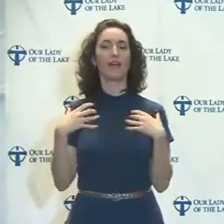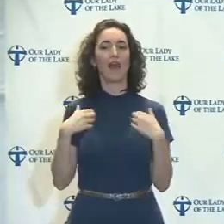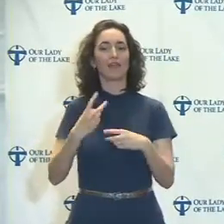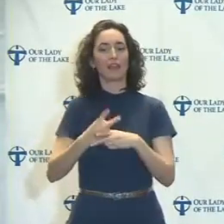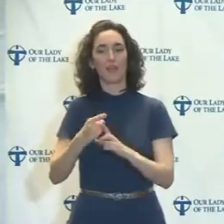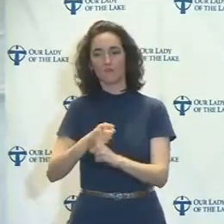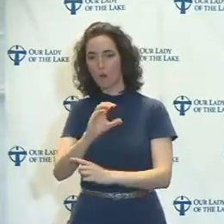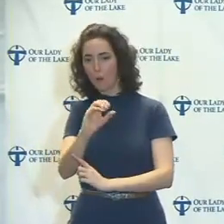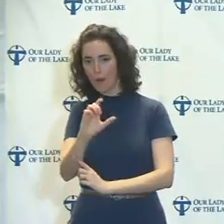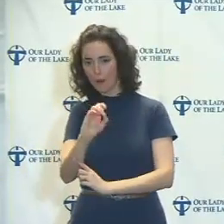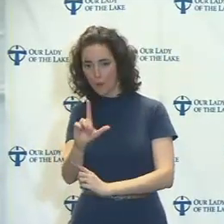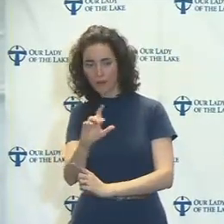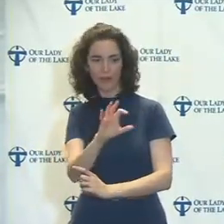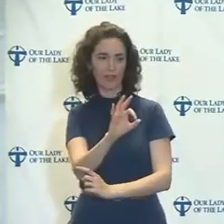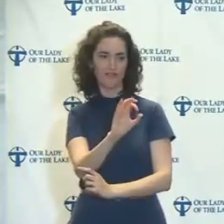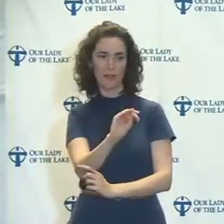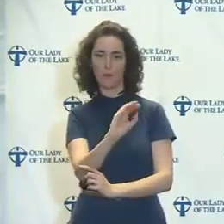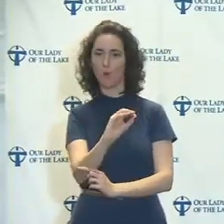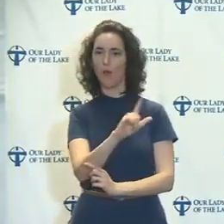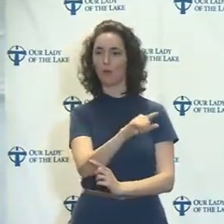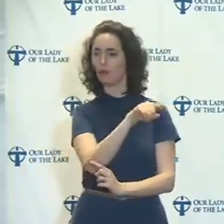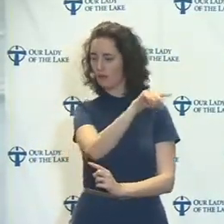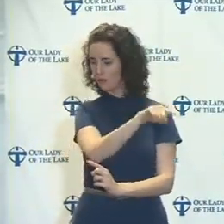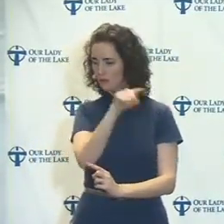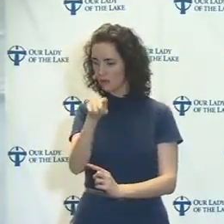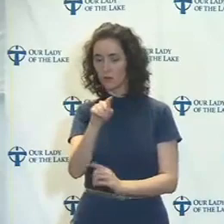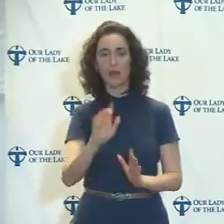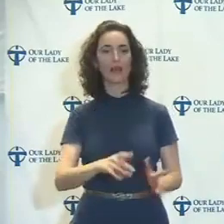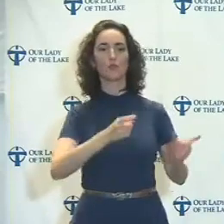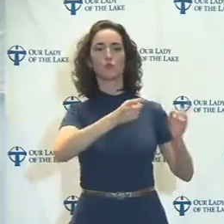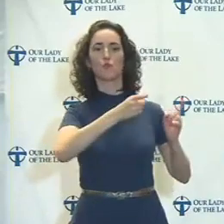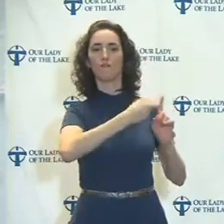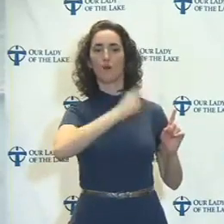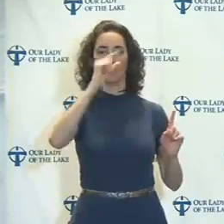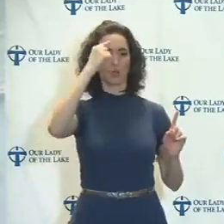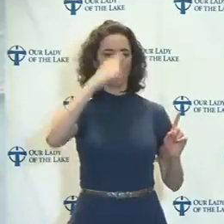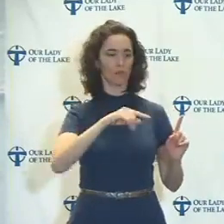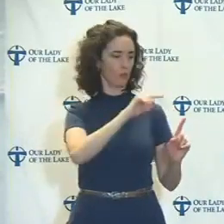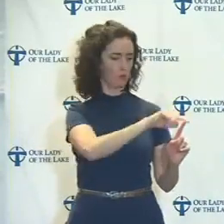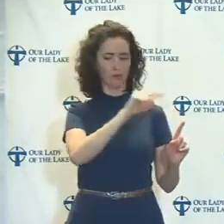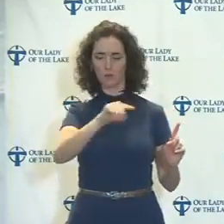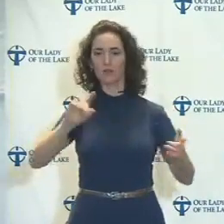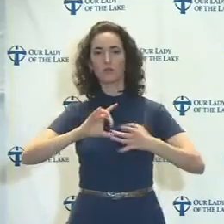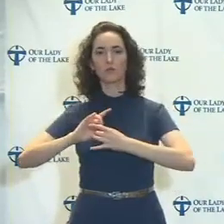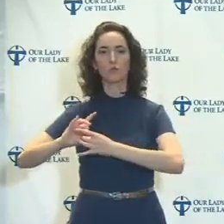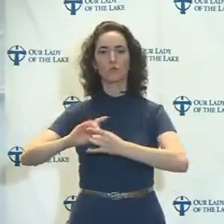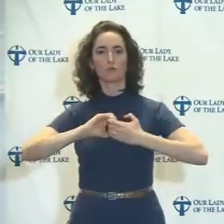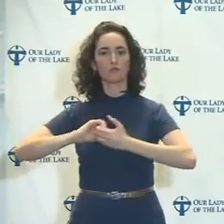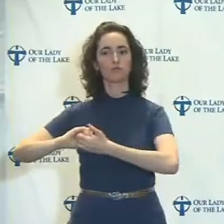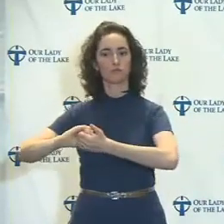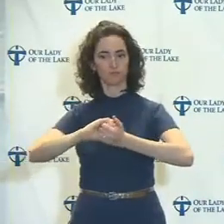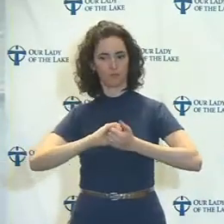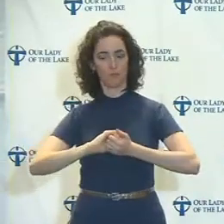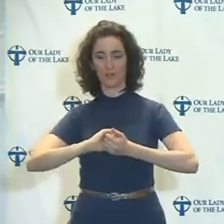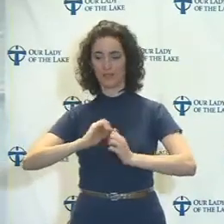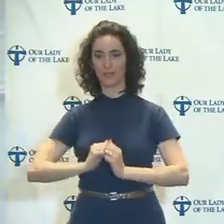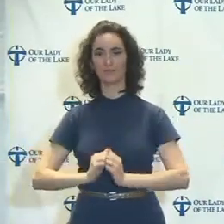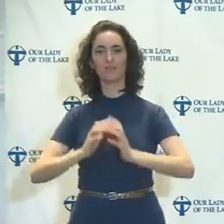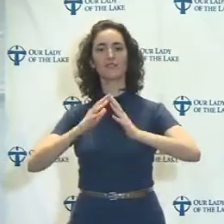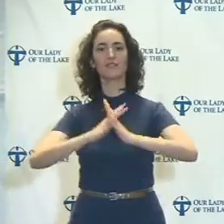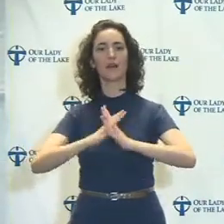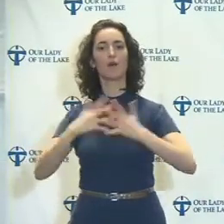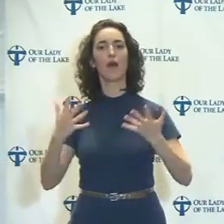Our Lady of the Lake and FMOL, and governance from the governor. We've created a critical resource for our